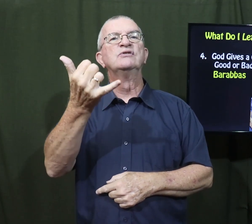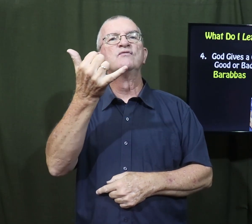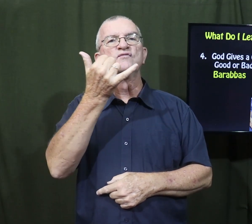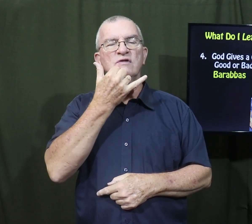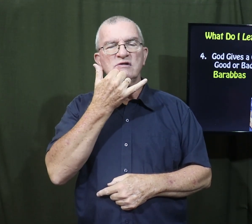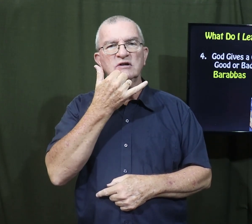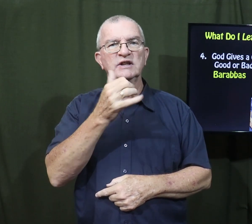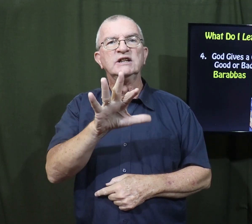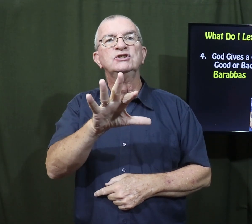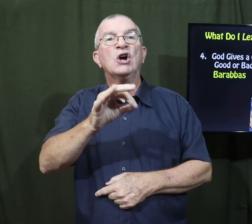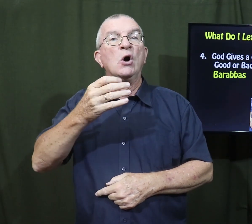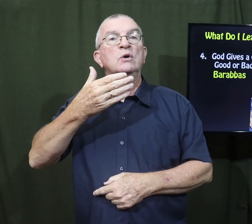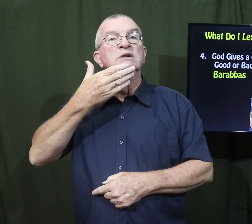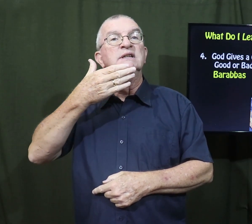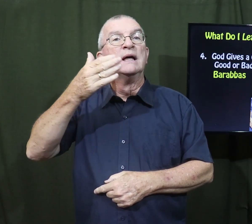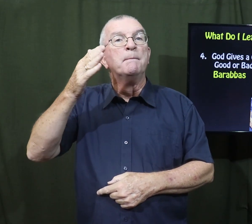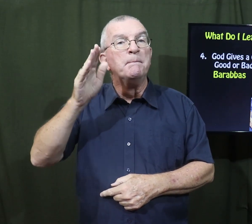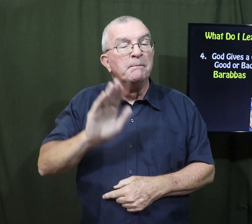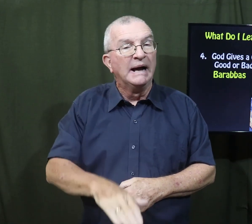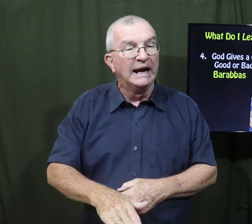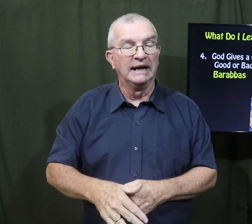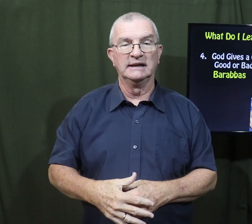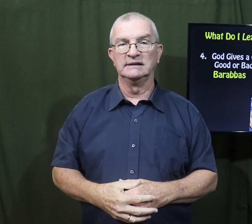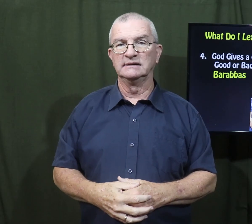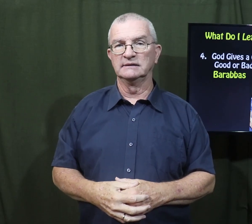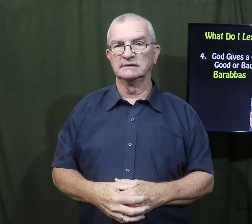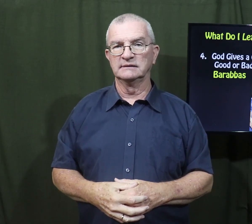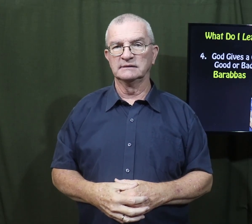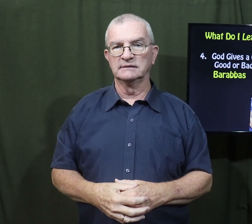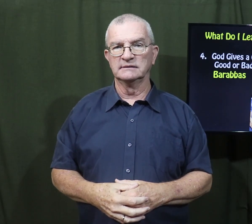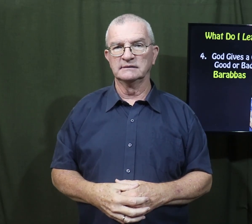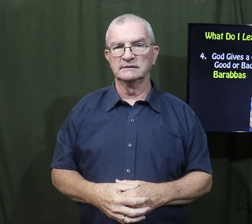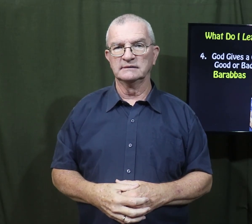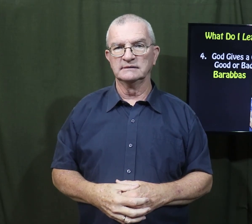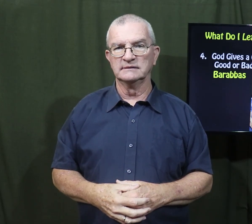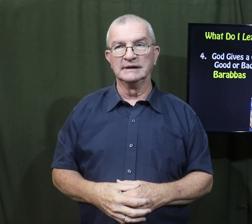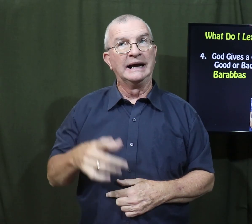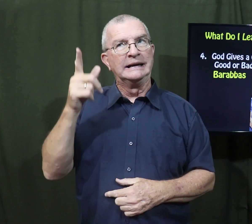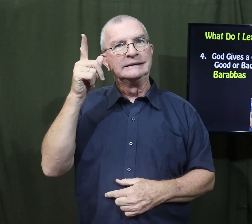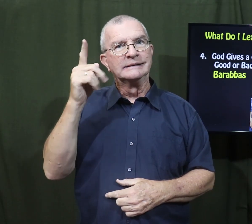person. They chose wrong. They chose the bad.